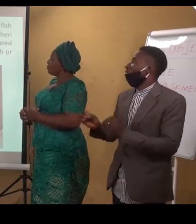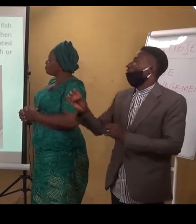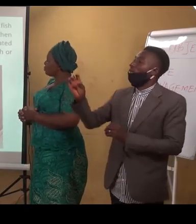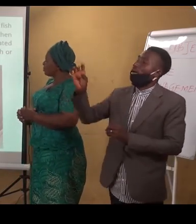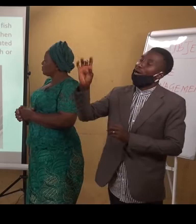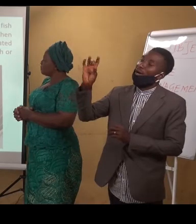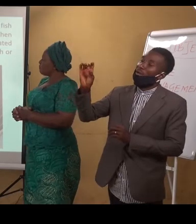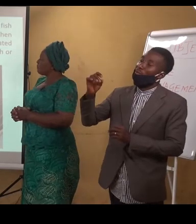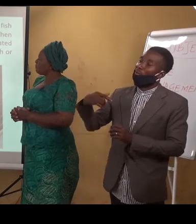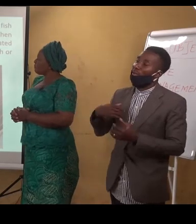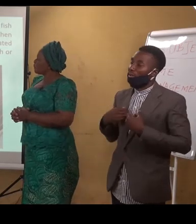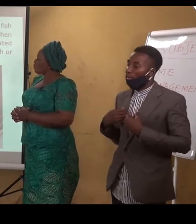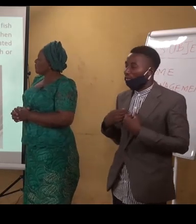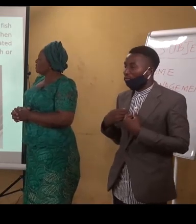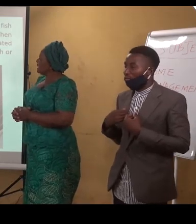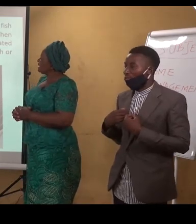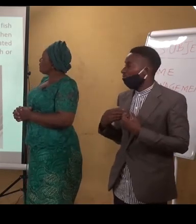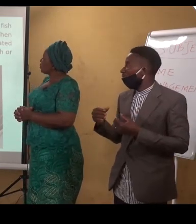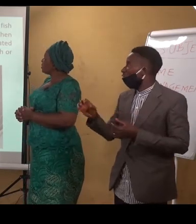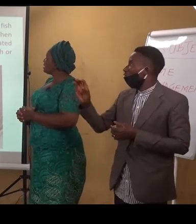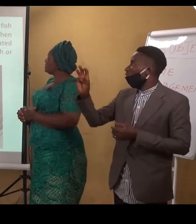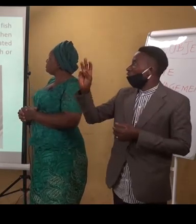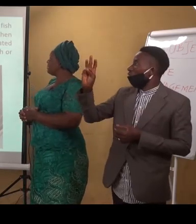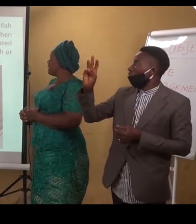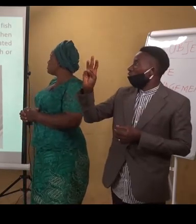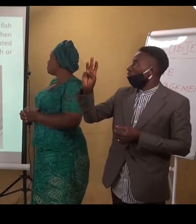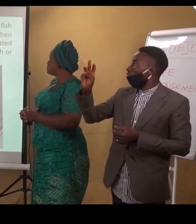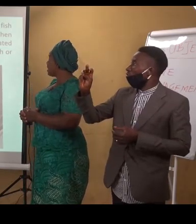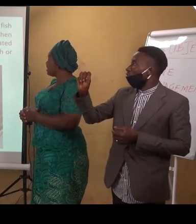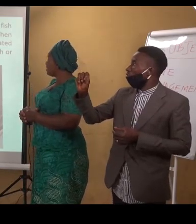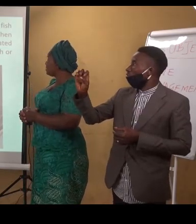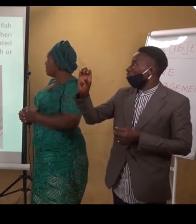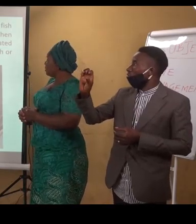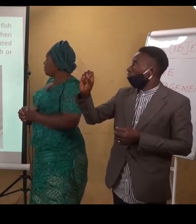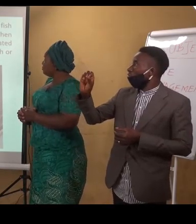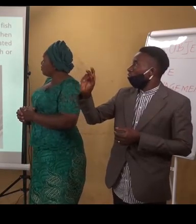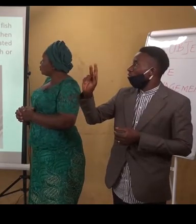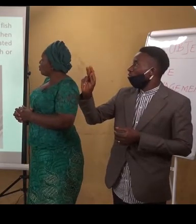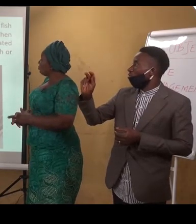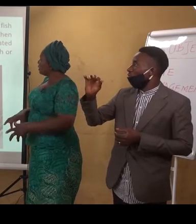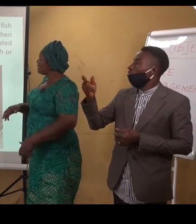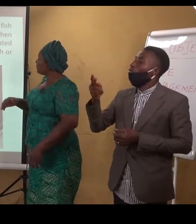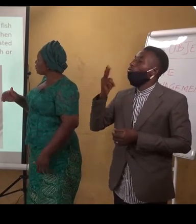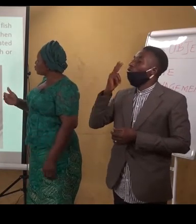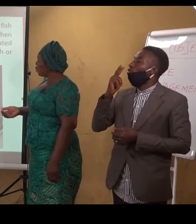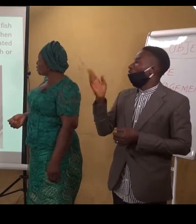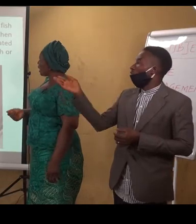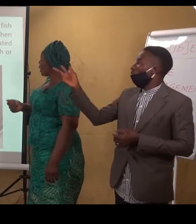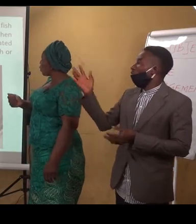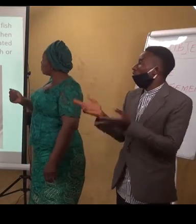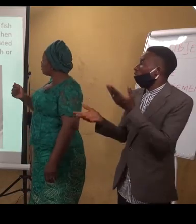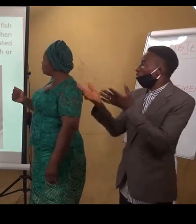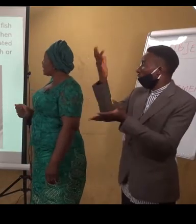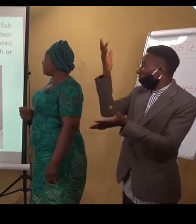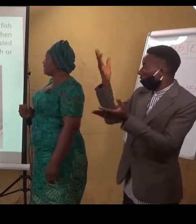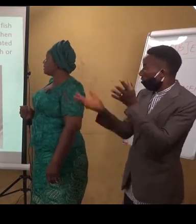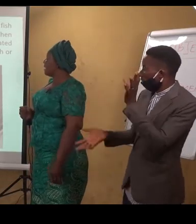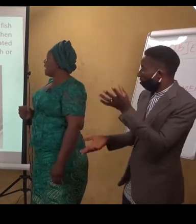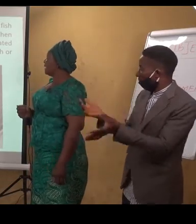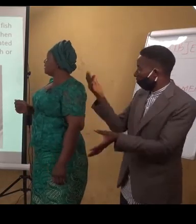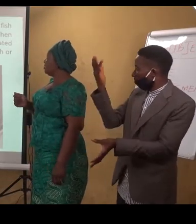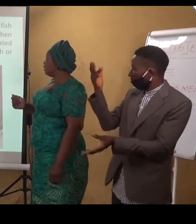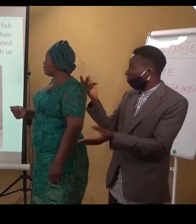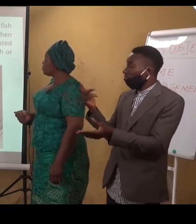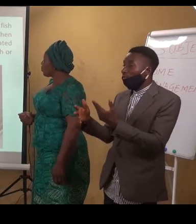8, we have smoking. This method is similar to drying. The fish or meat is first washed and cut into